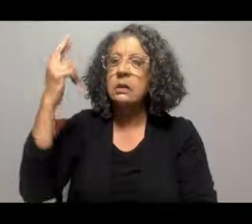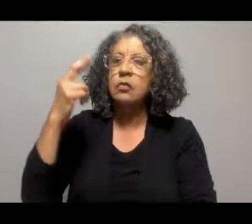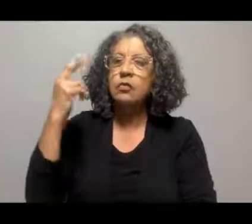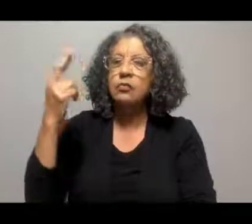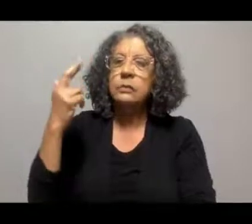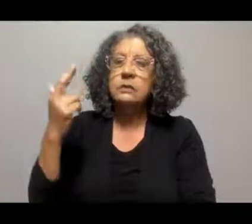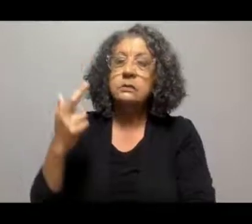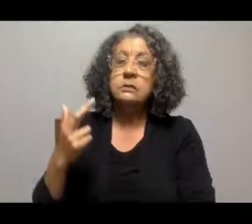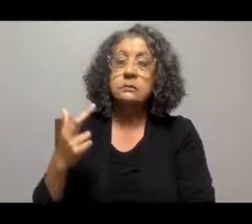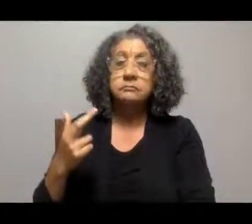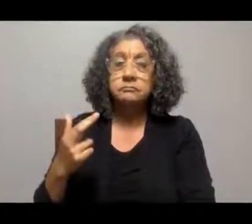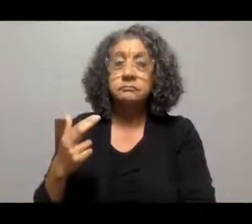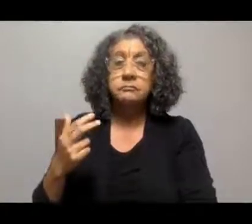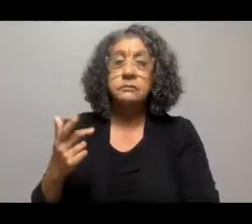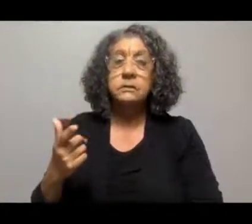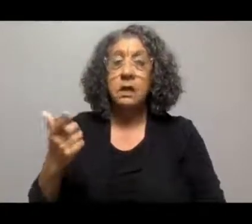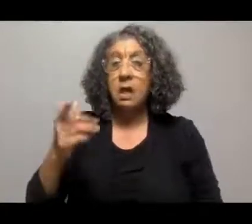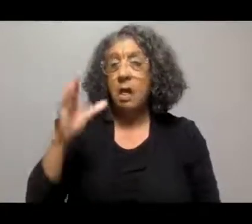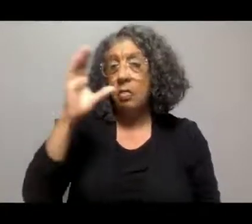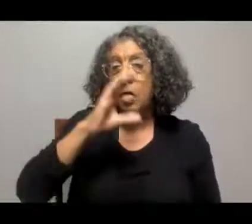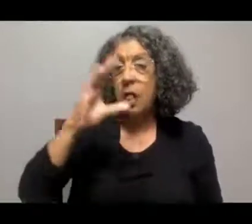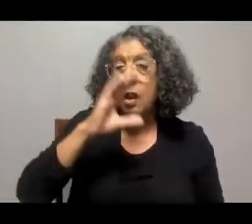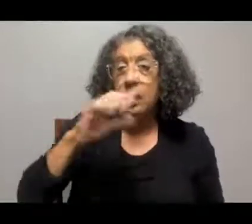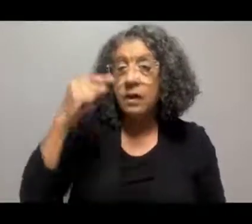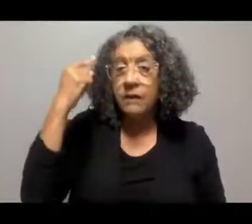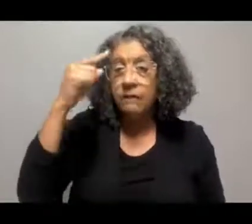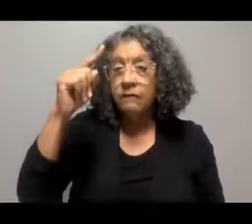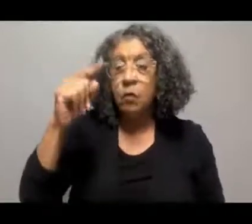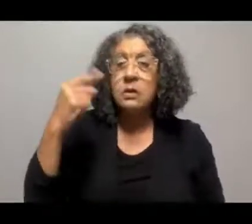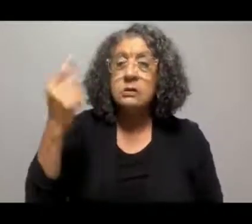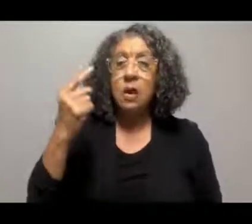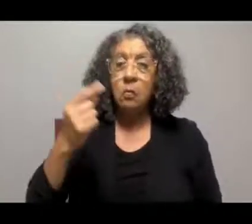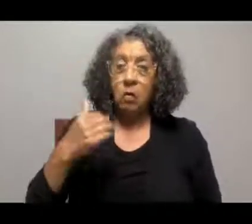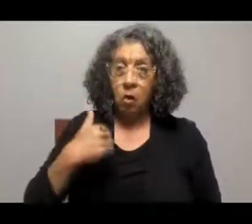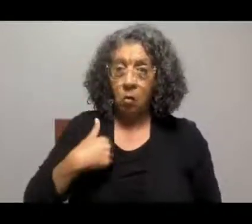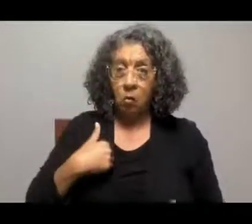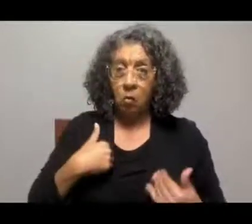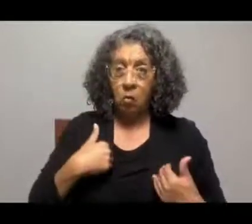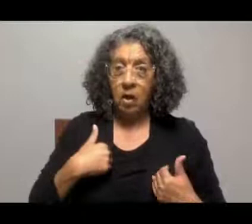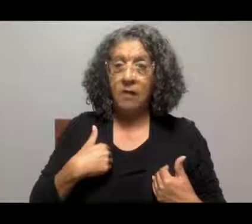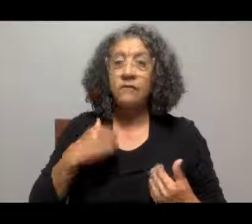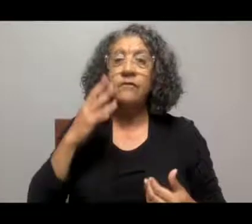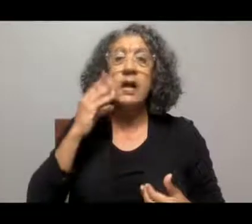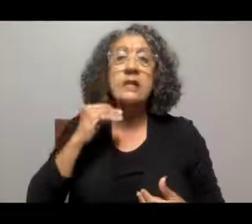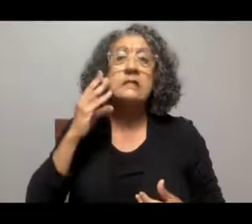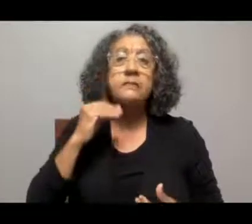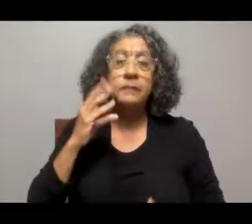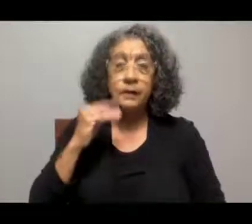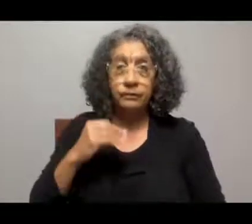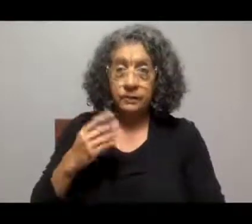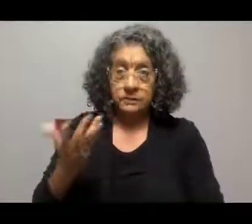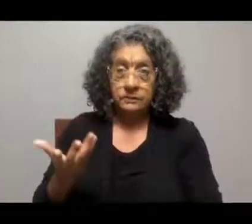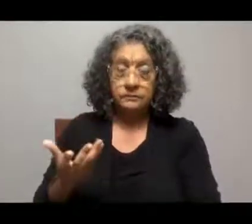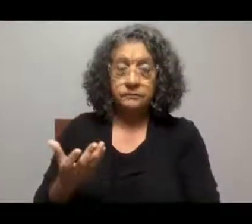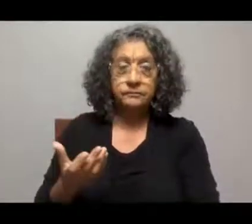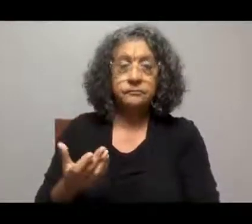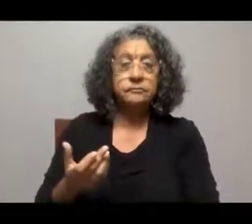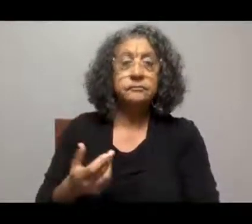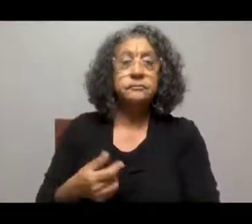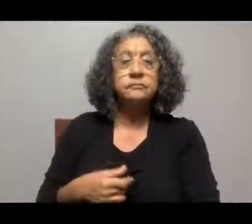What's the reasons this company wants to hire you? They're looking for someone who has experience.